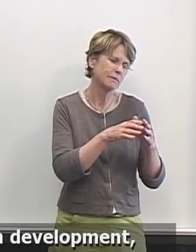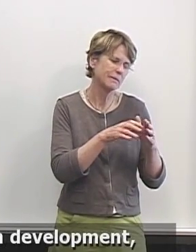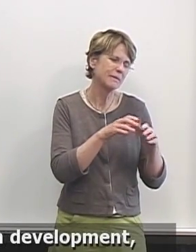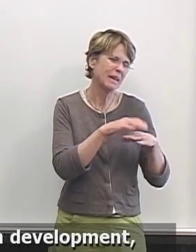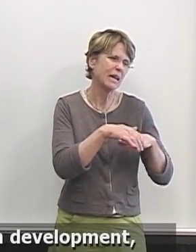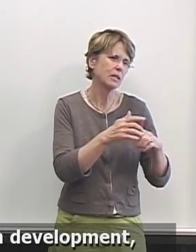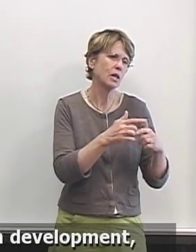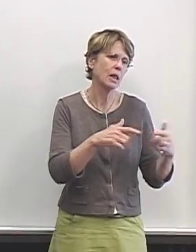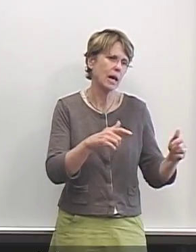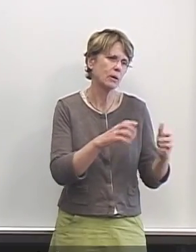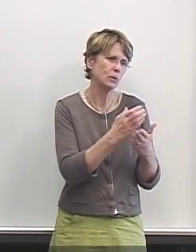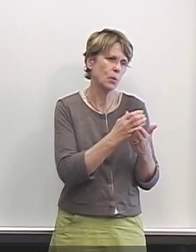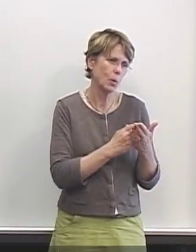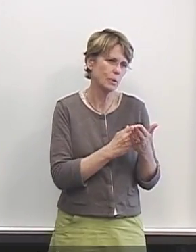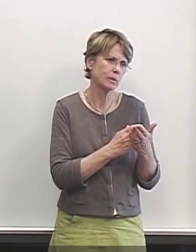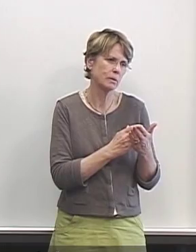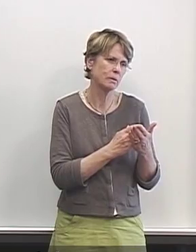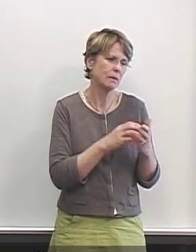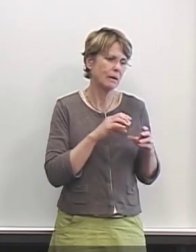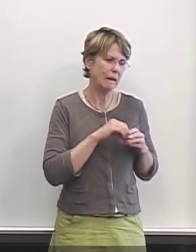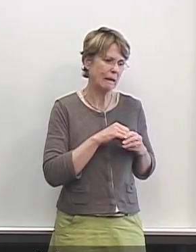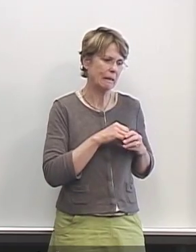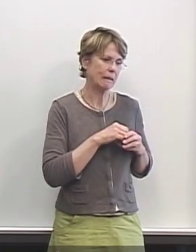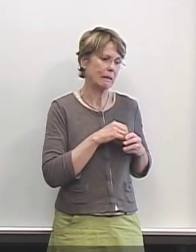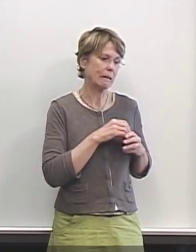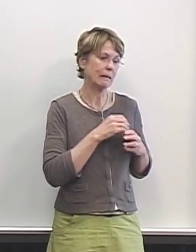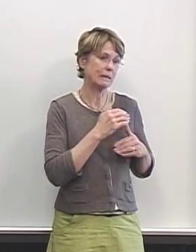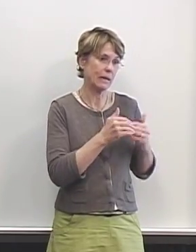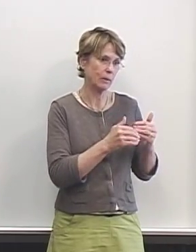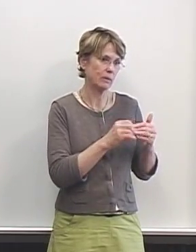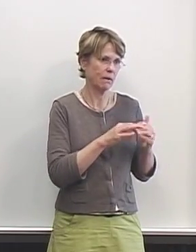language course in the developmental sequence.